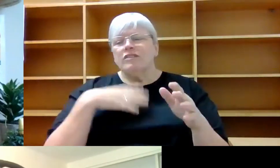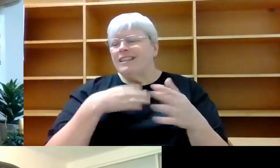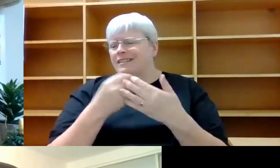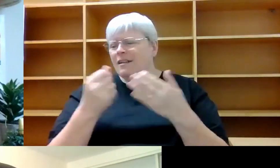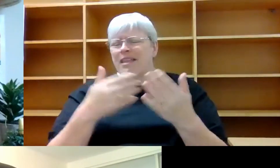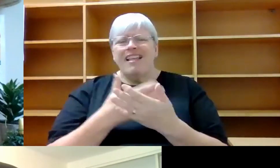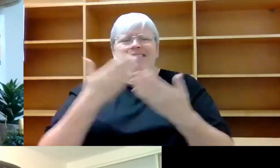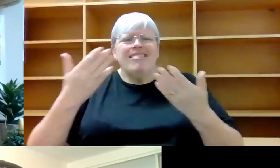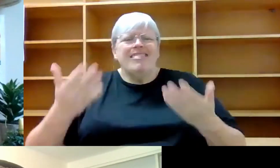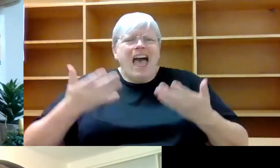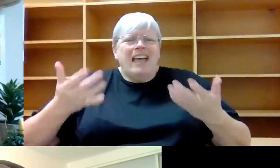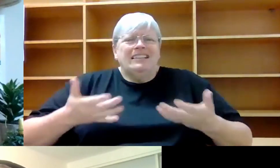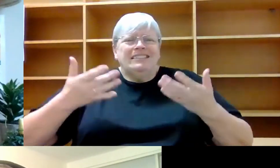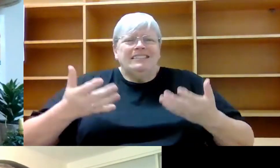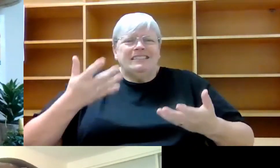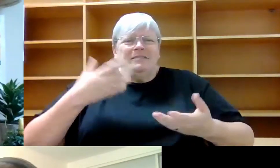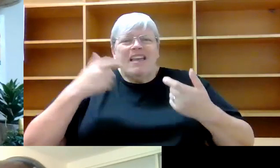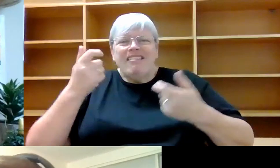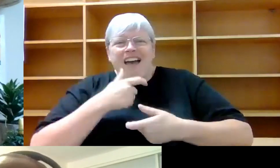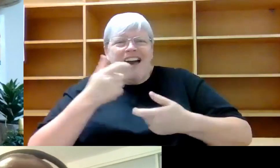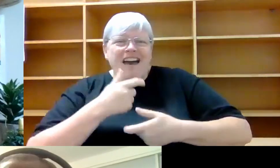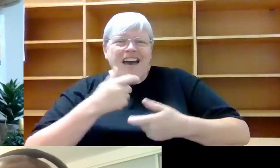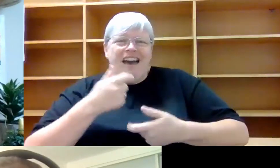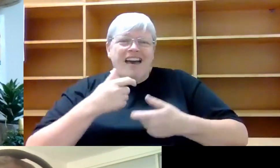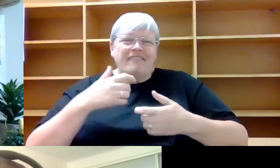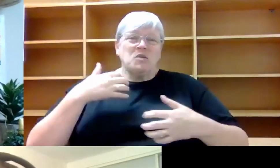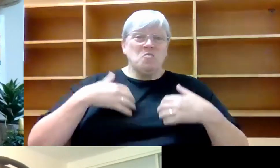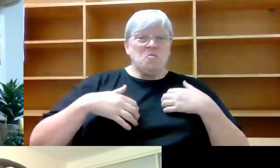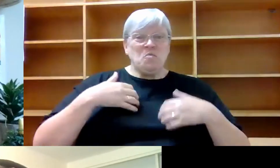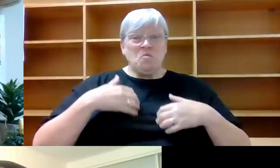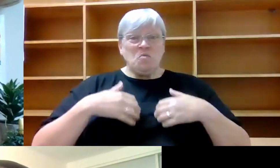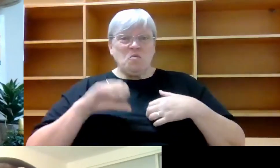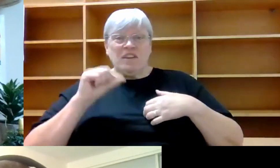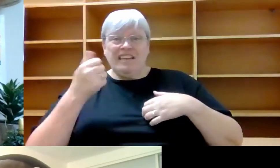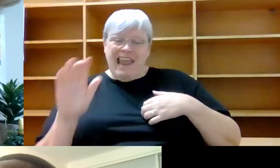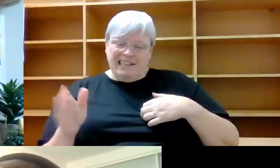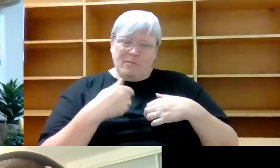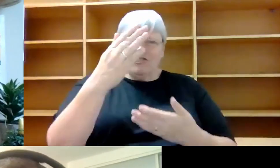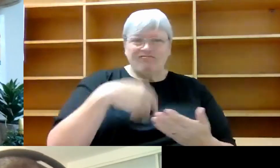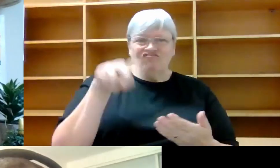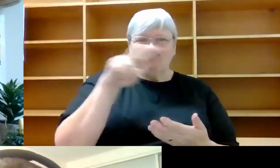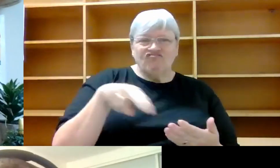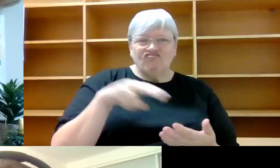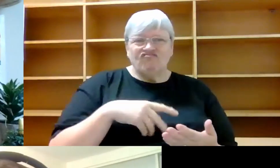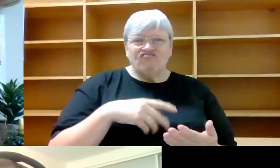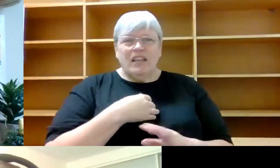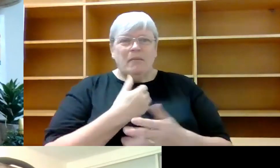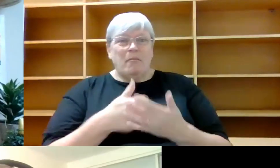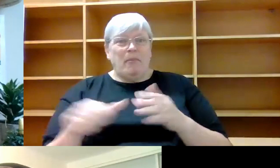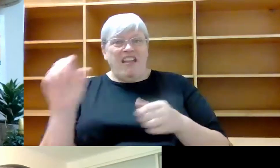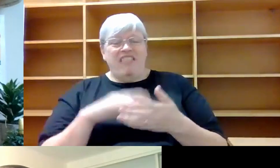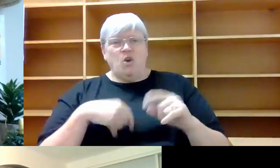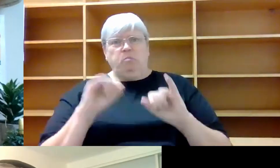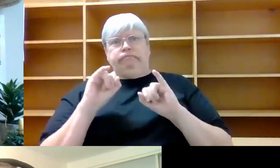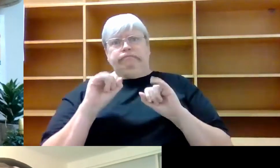well to make them laugh, to make them, look forward to reading the next page, rather than thinking, oh God, what's going to happen now, kind